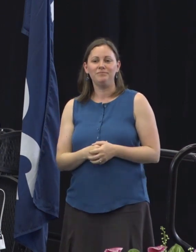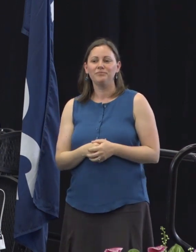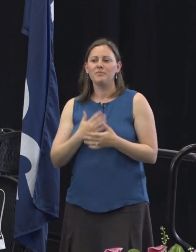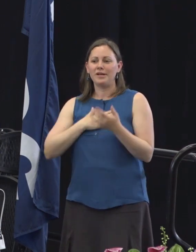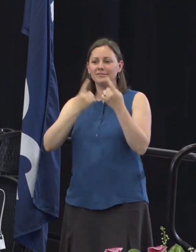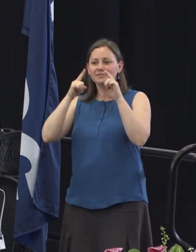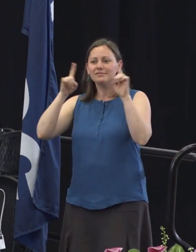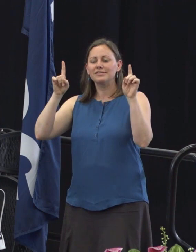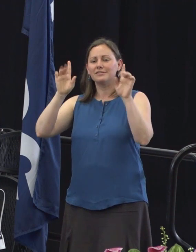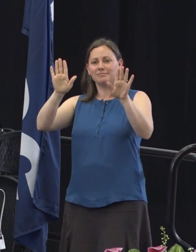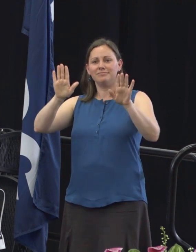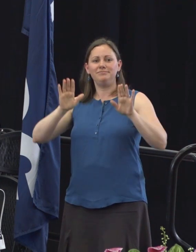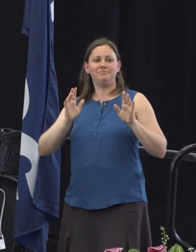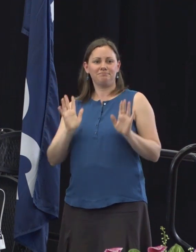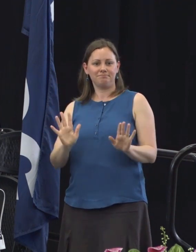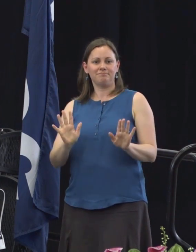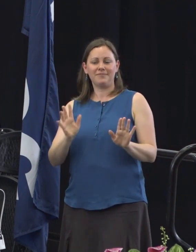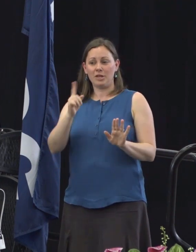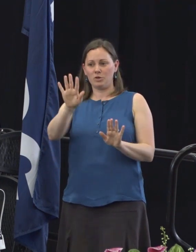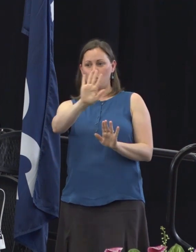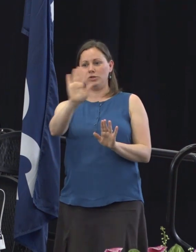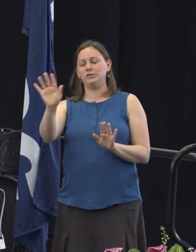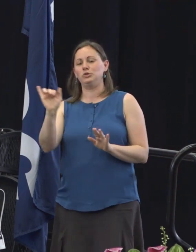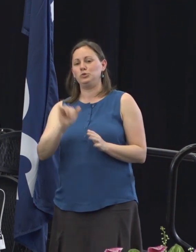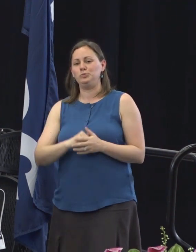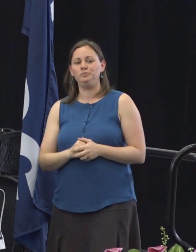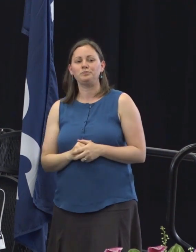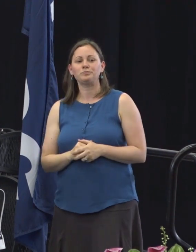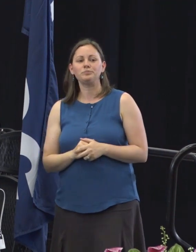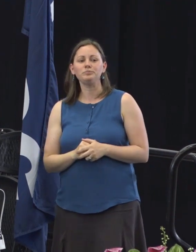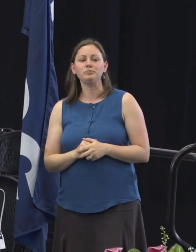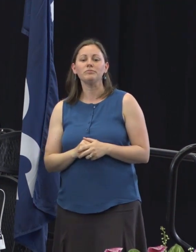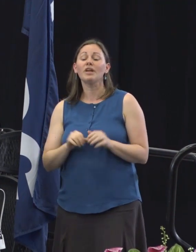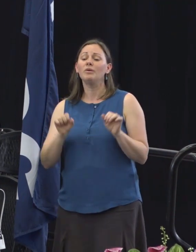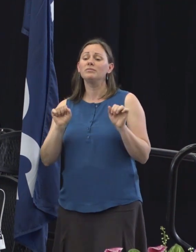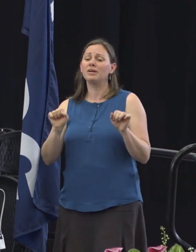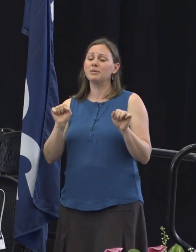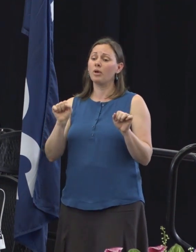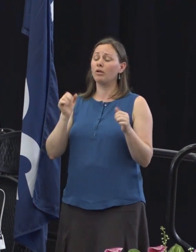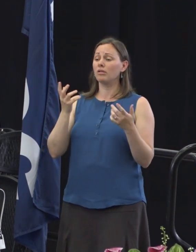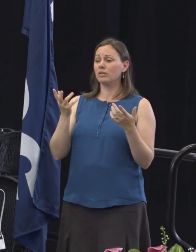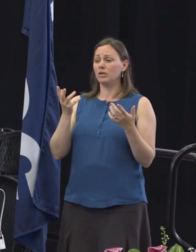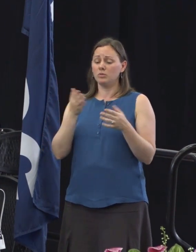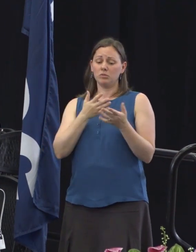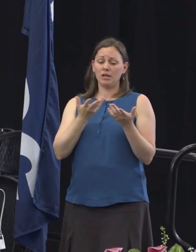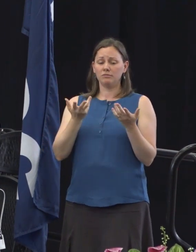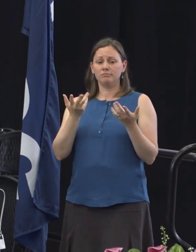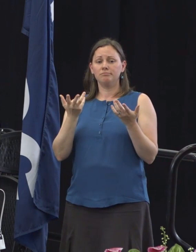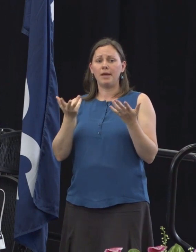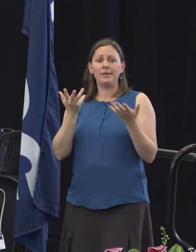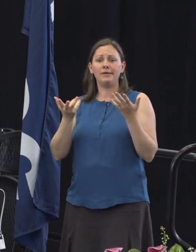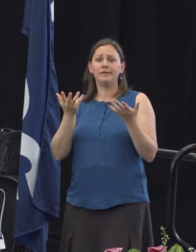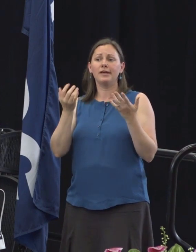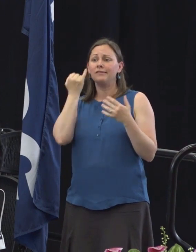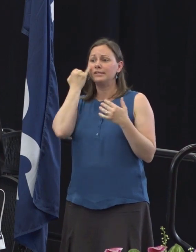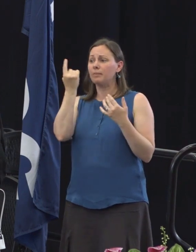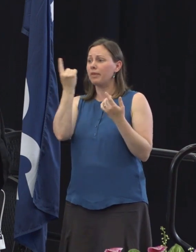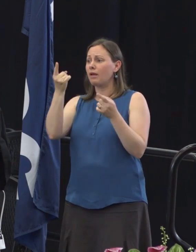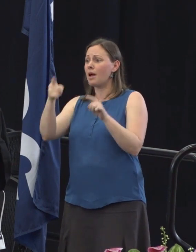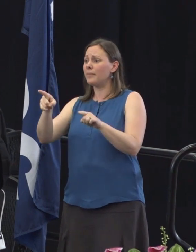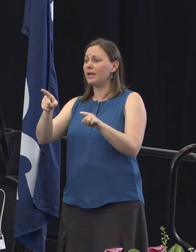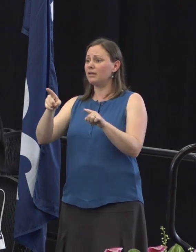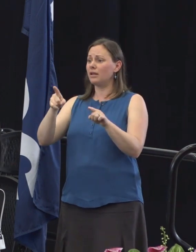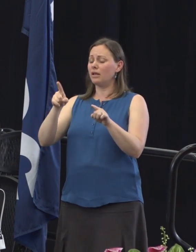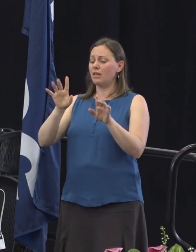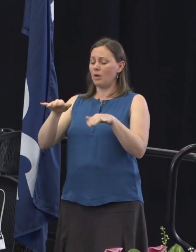probably experienced something along the way that could have caused us to go down a different path. For me, that would have been losing my parents and feeling as